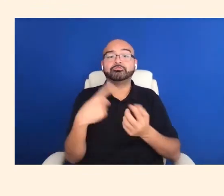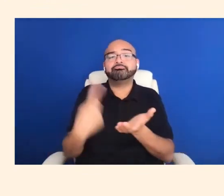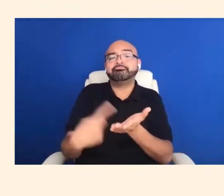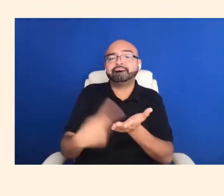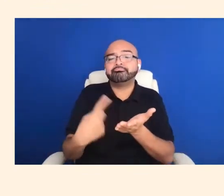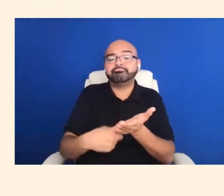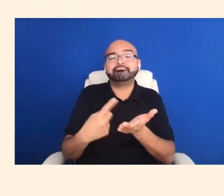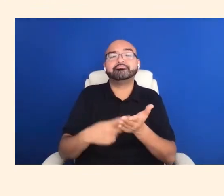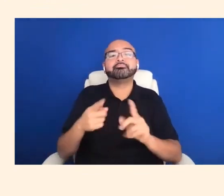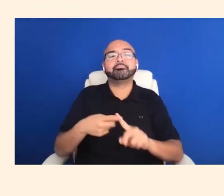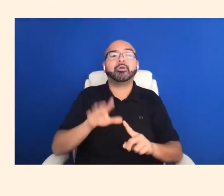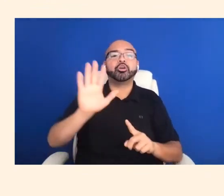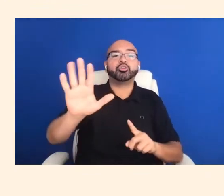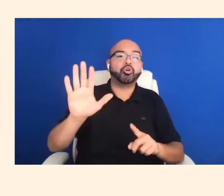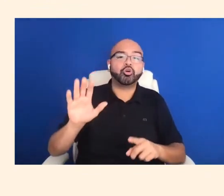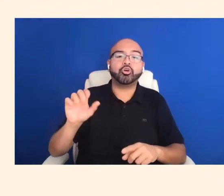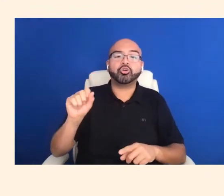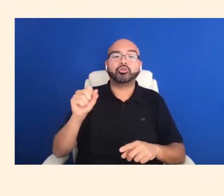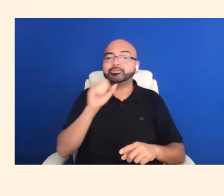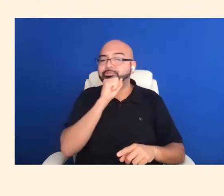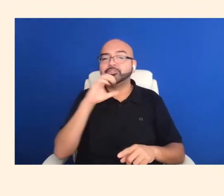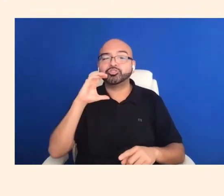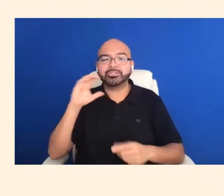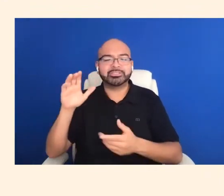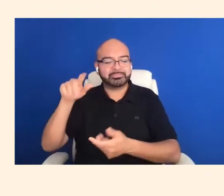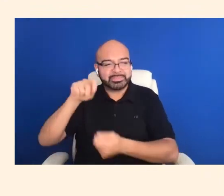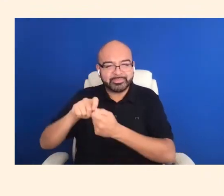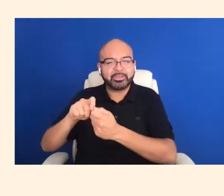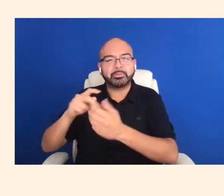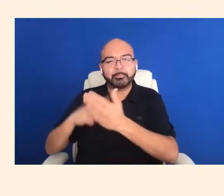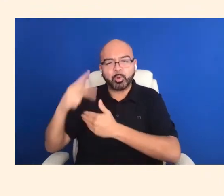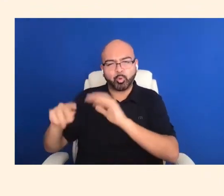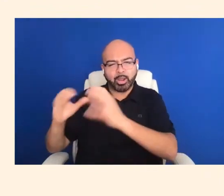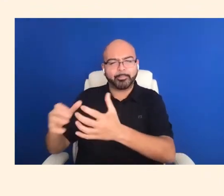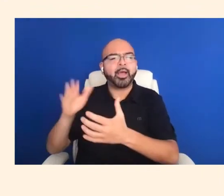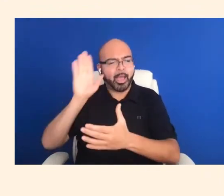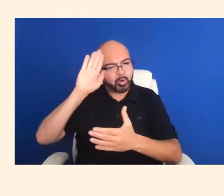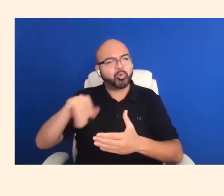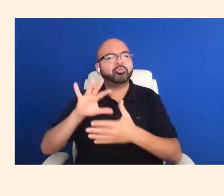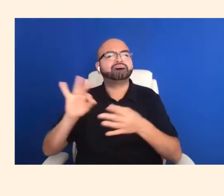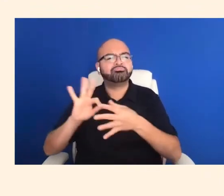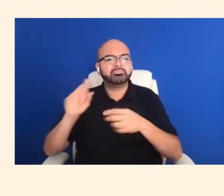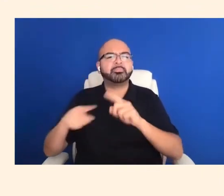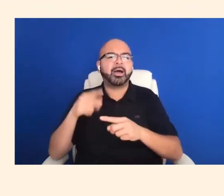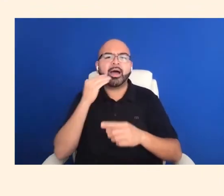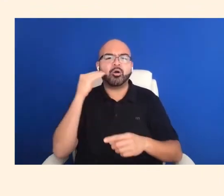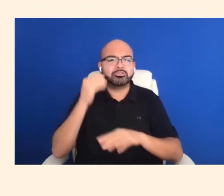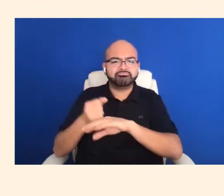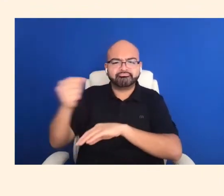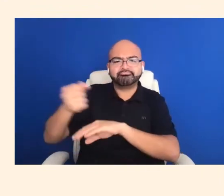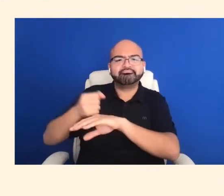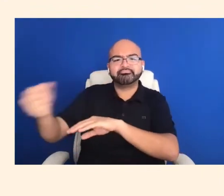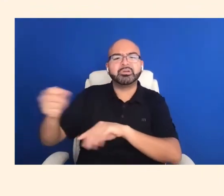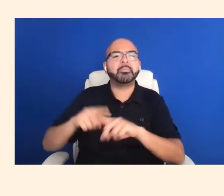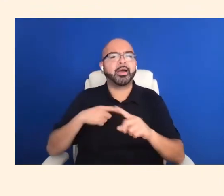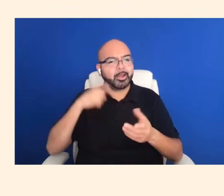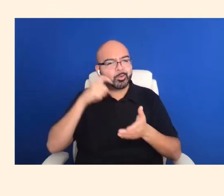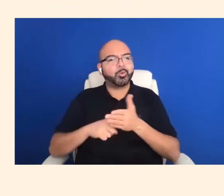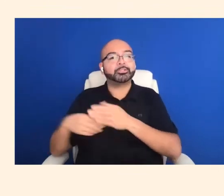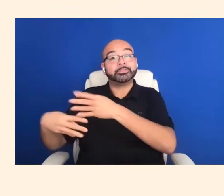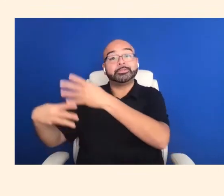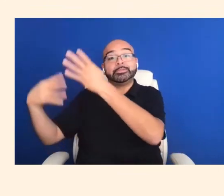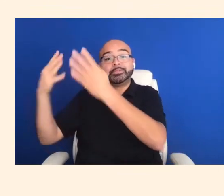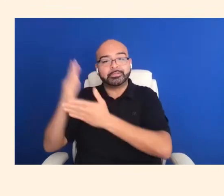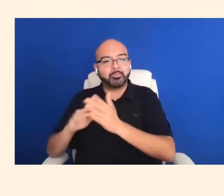about your senior specific programming. I know you had mentioned the housing, and I would love us, because I noticed some questions in the